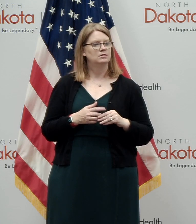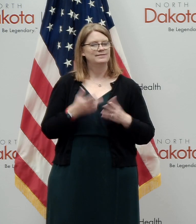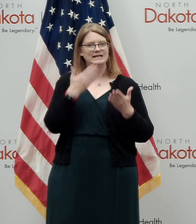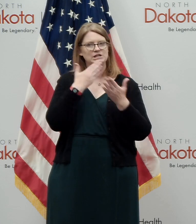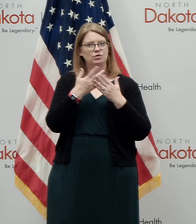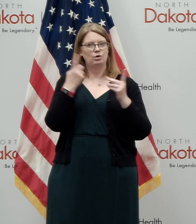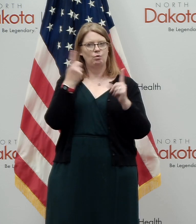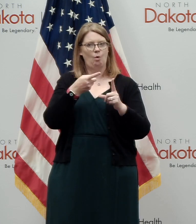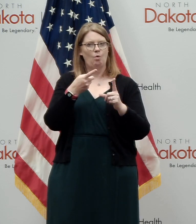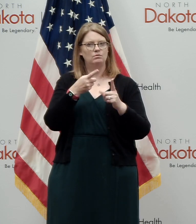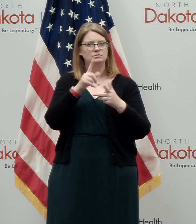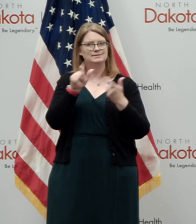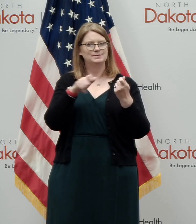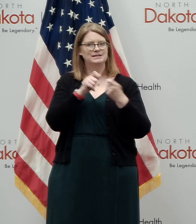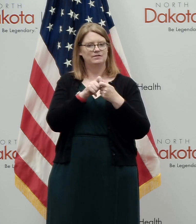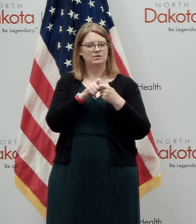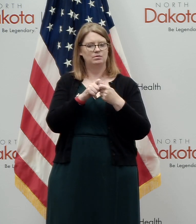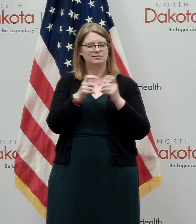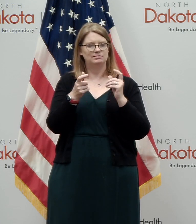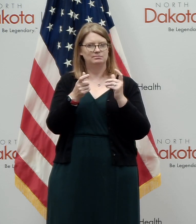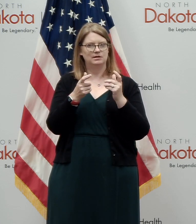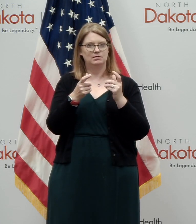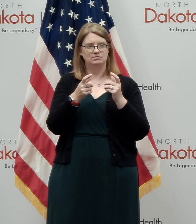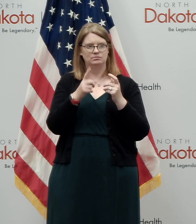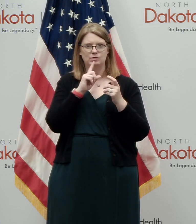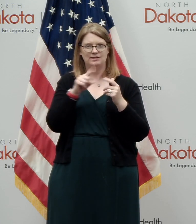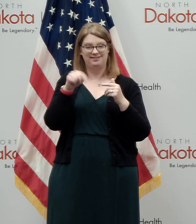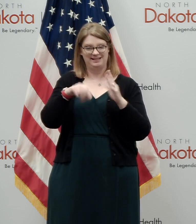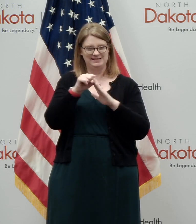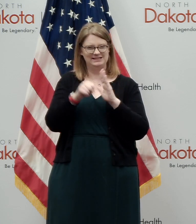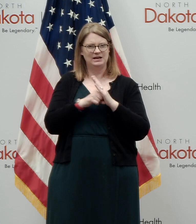good goal for us, particularly with the high amount of testing that we're doing in the state.